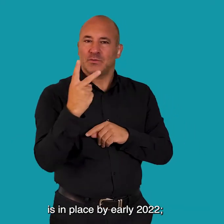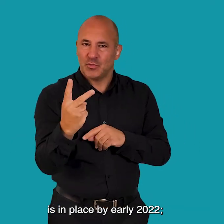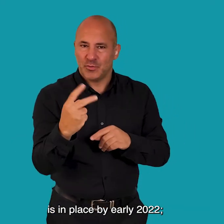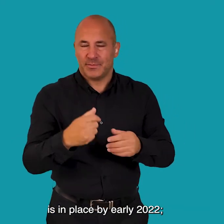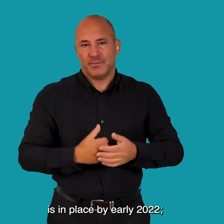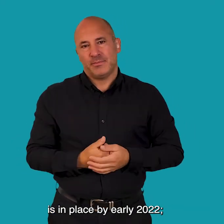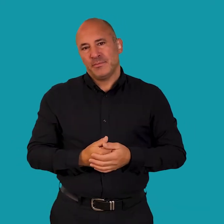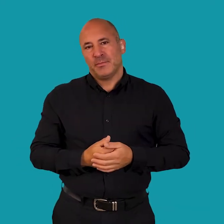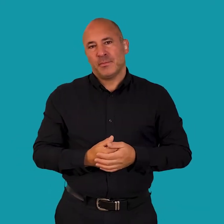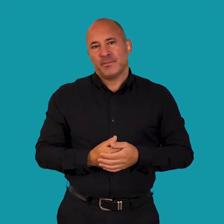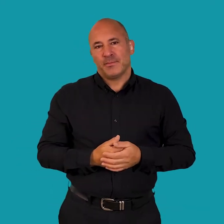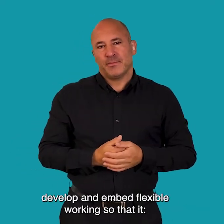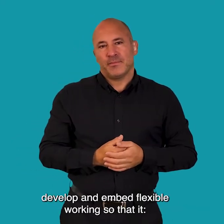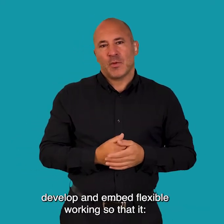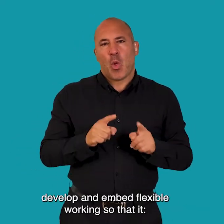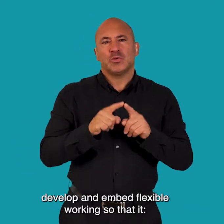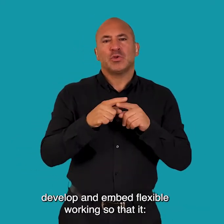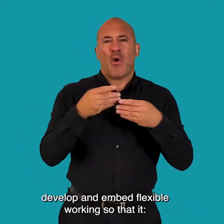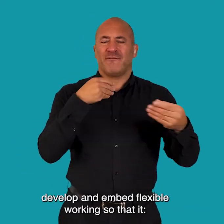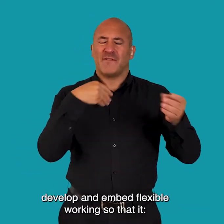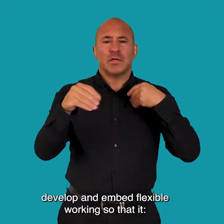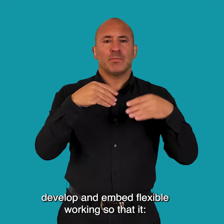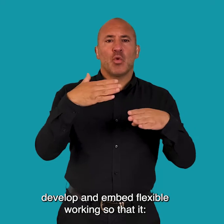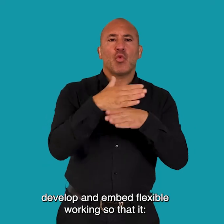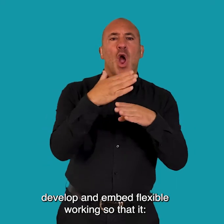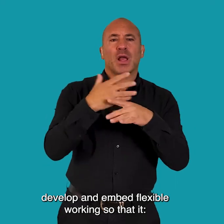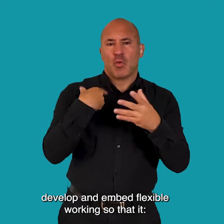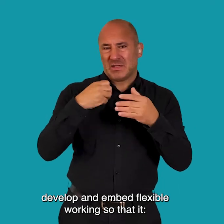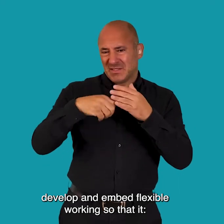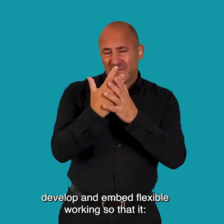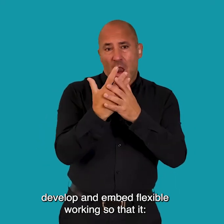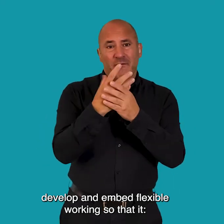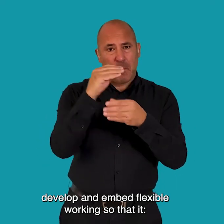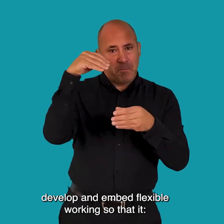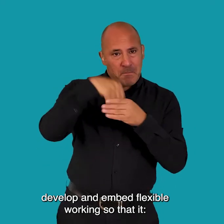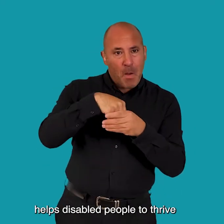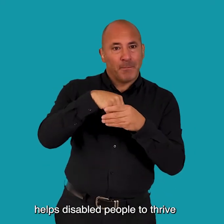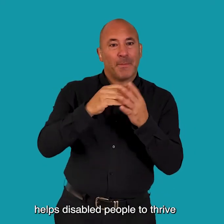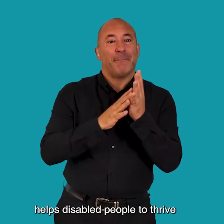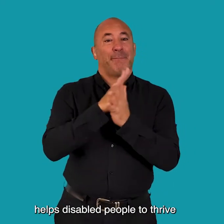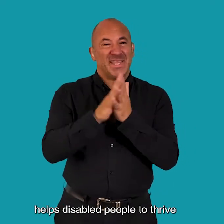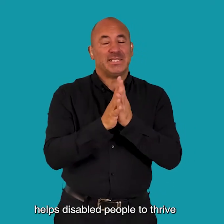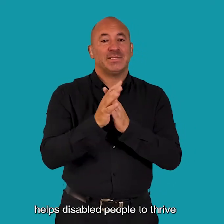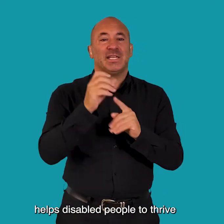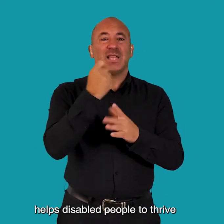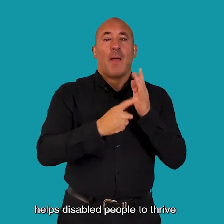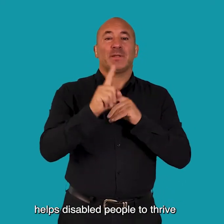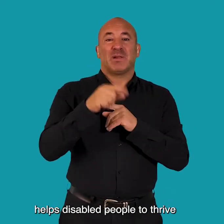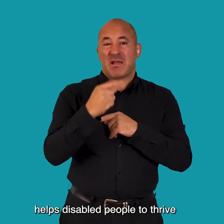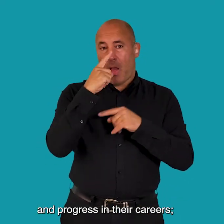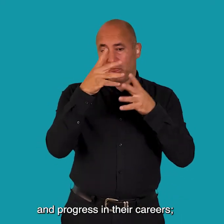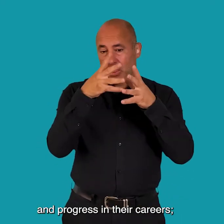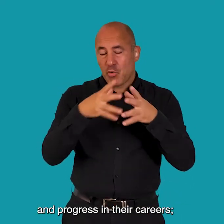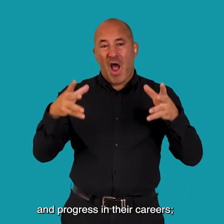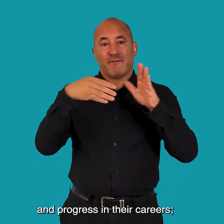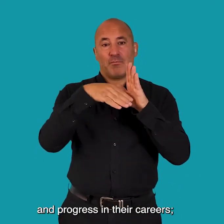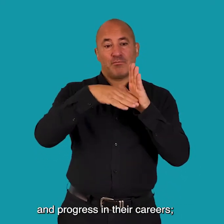2022. Develop and embed flexible working so that it helps disabled people to thrive and progress in their